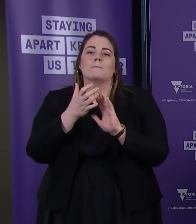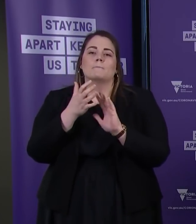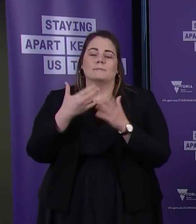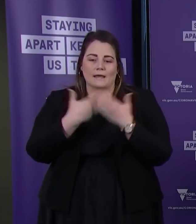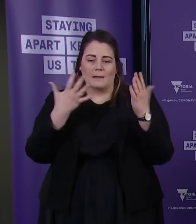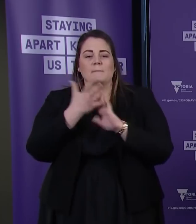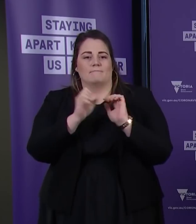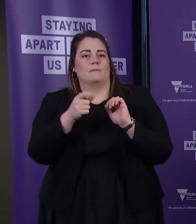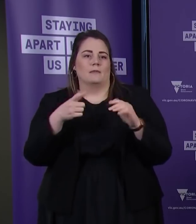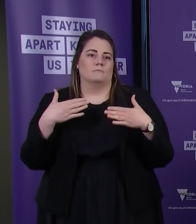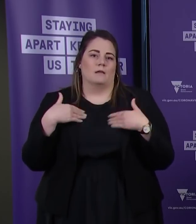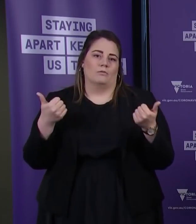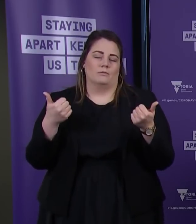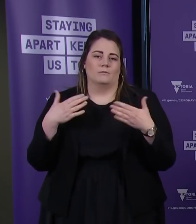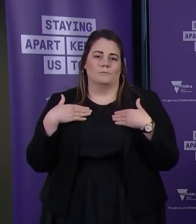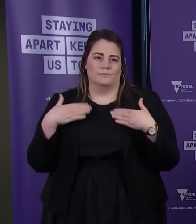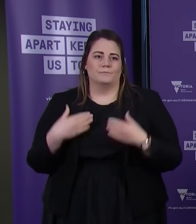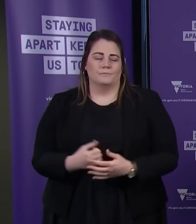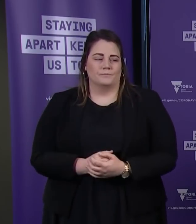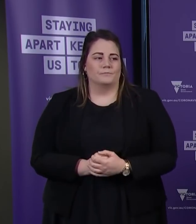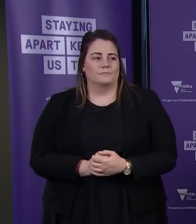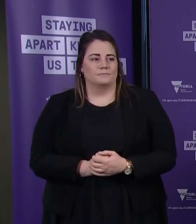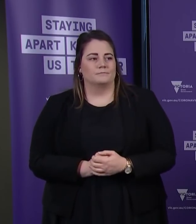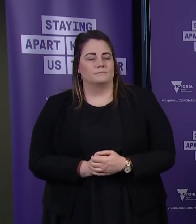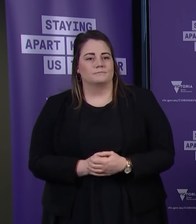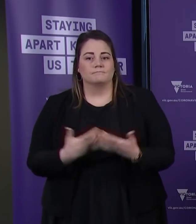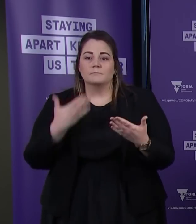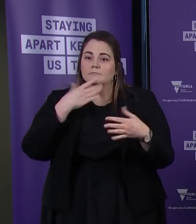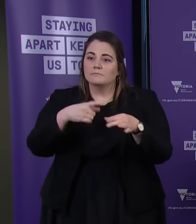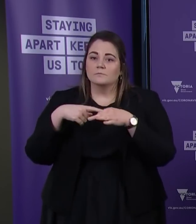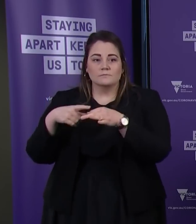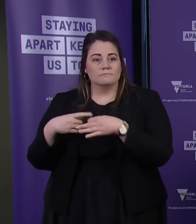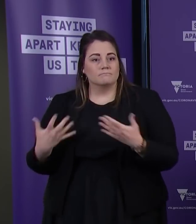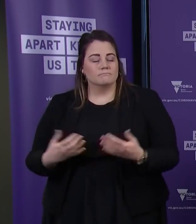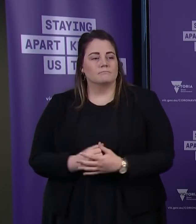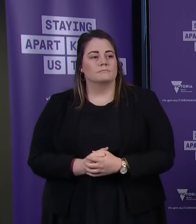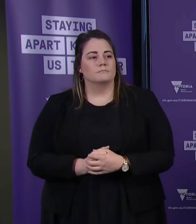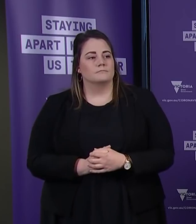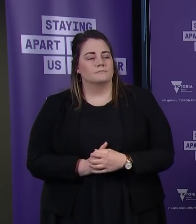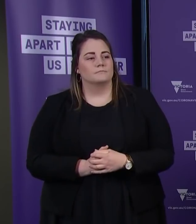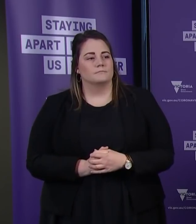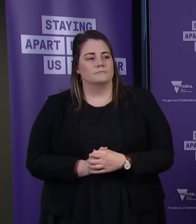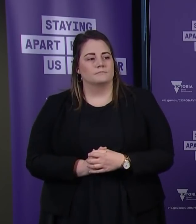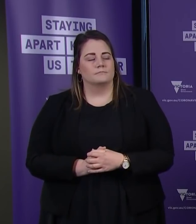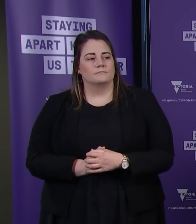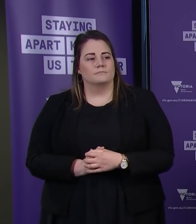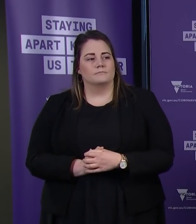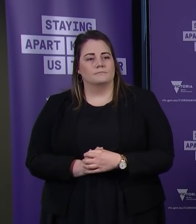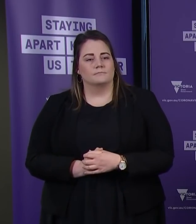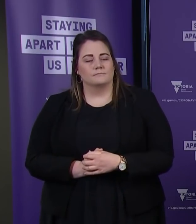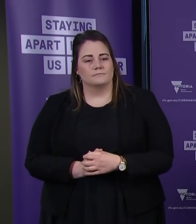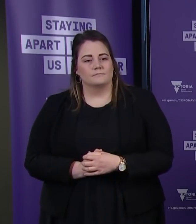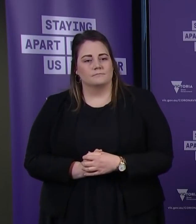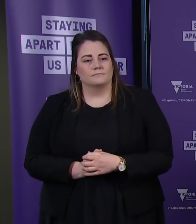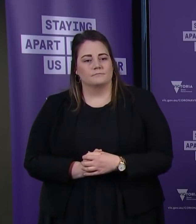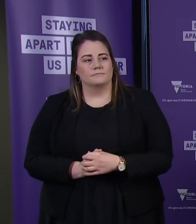numbers. Happy to take questions. Yeah, Brett, I guess I sense a little bit of mixed messaging. On one hand, we're